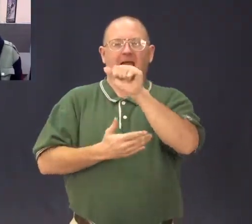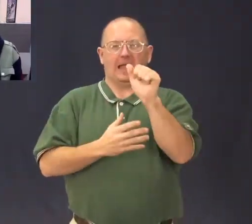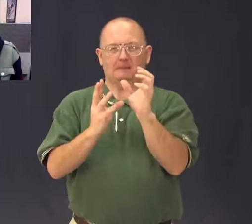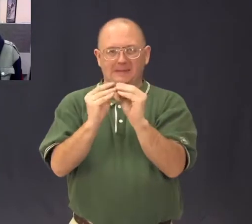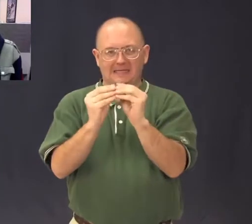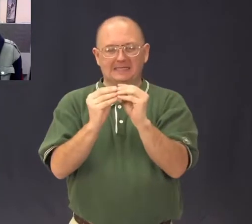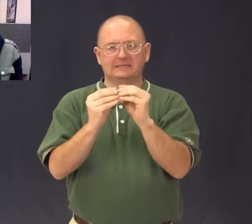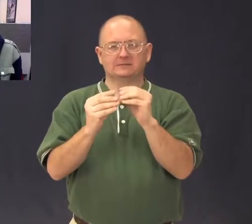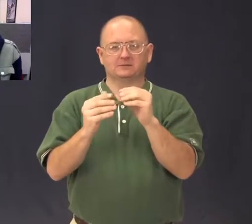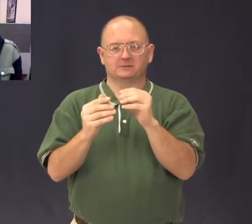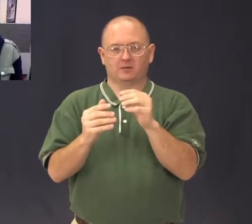I didn't know what to say.